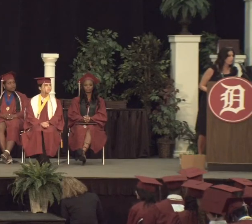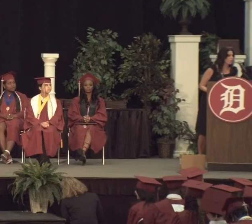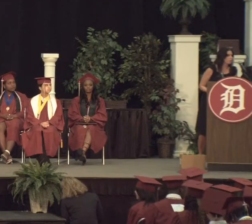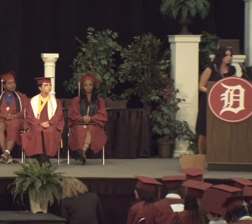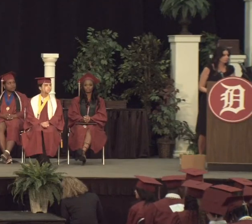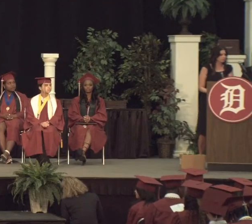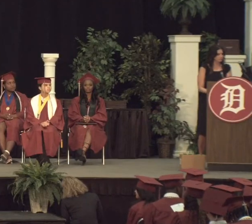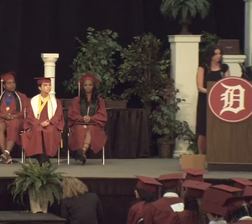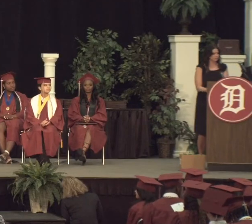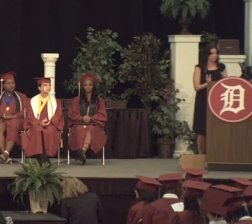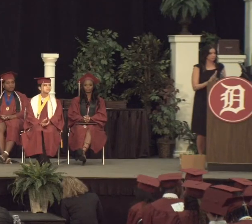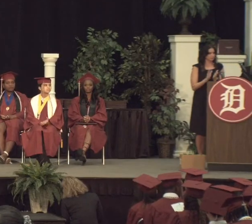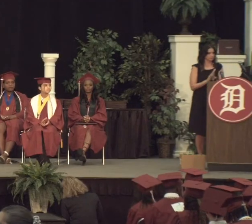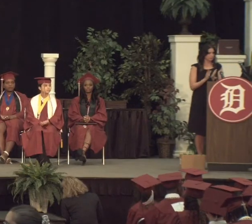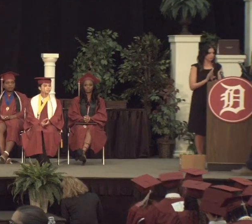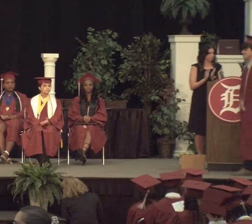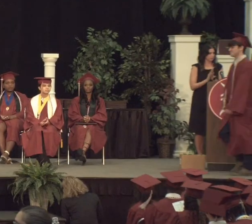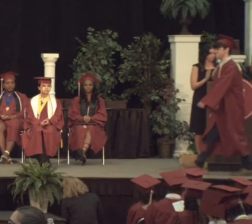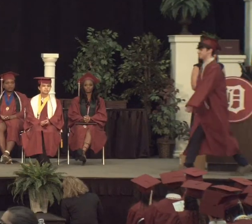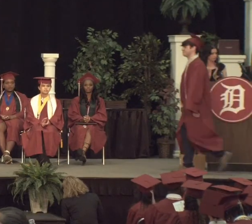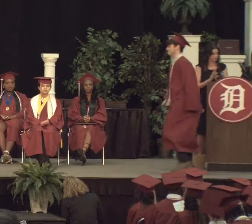Chaz Cole.